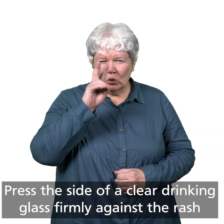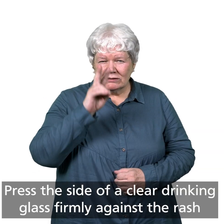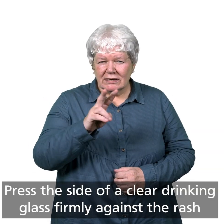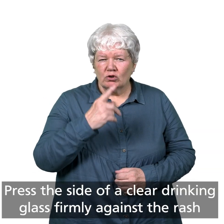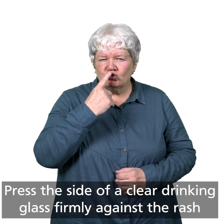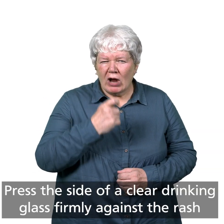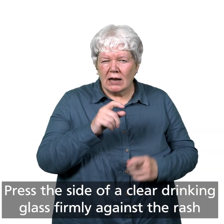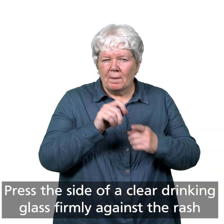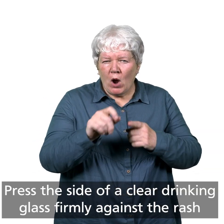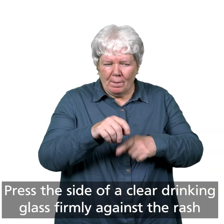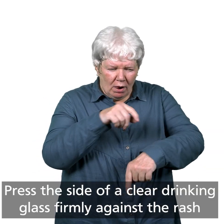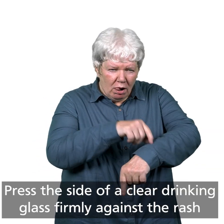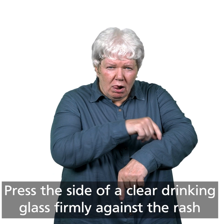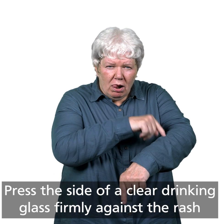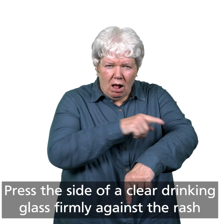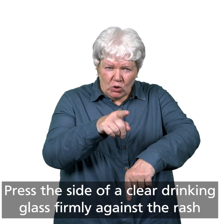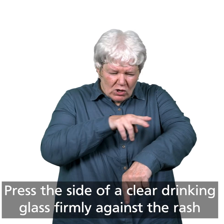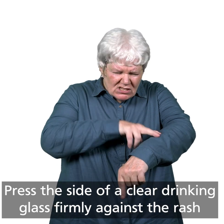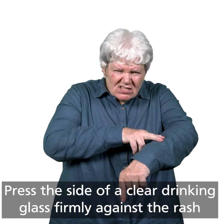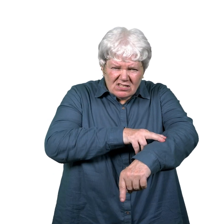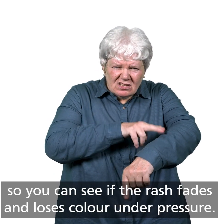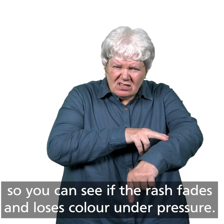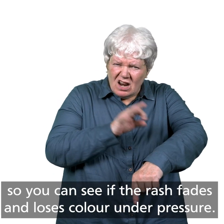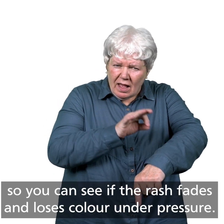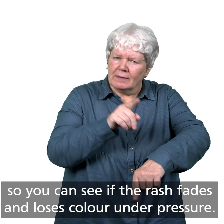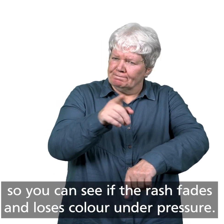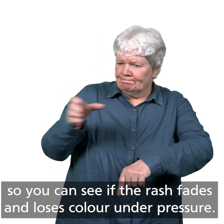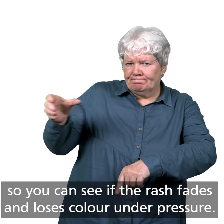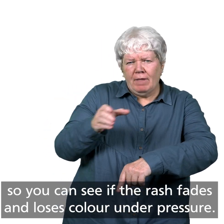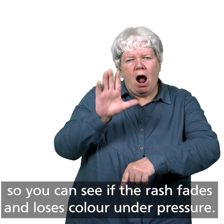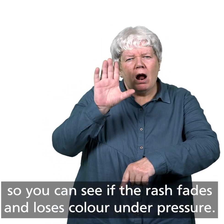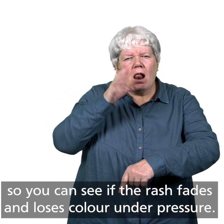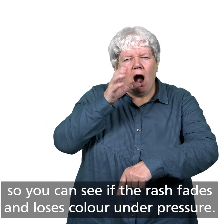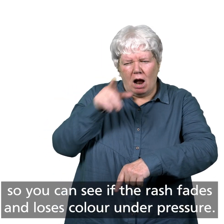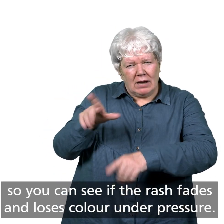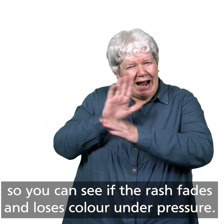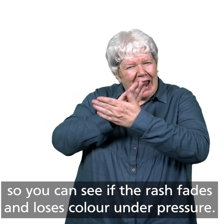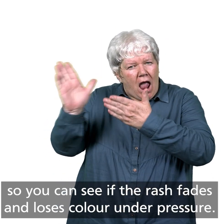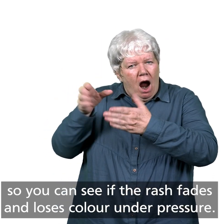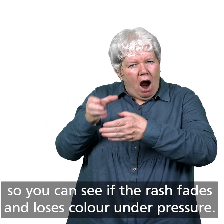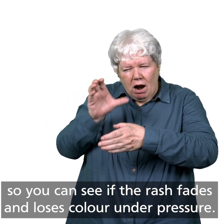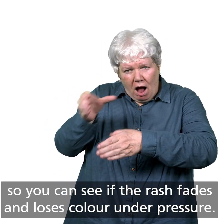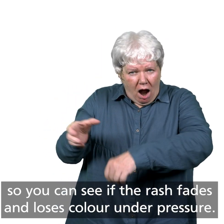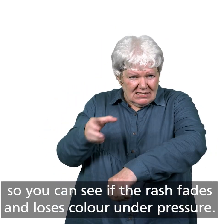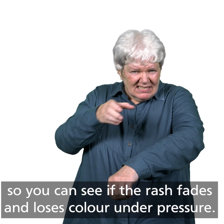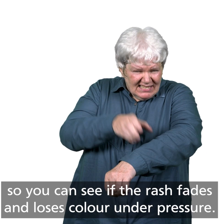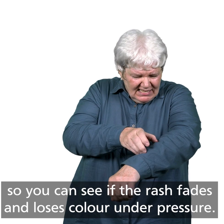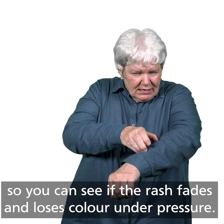Press the side of a clear drinking glass firmly against the rash so you can see if the rash fades and loses colour under